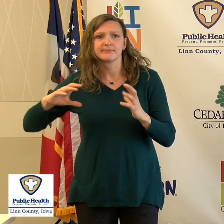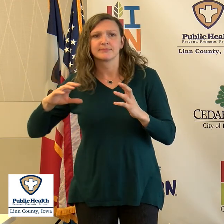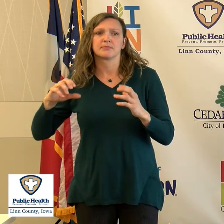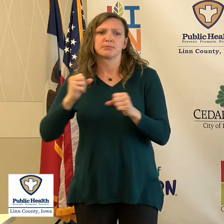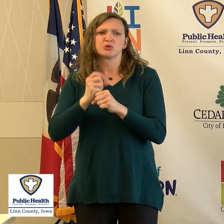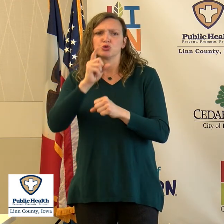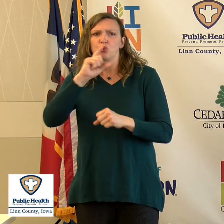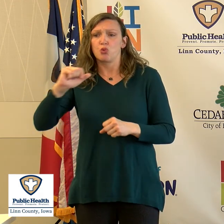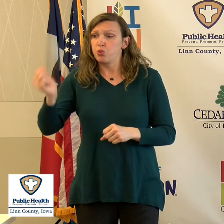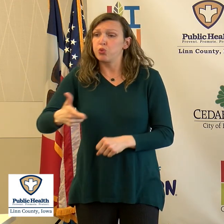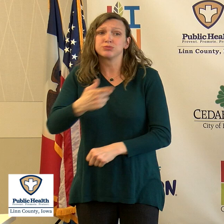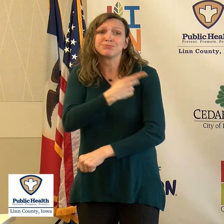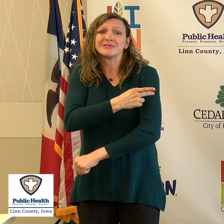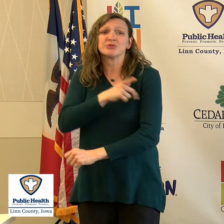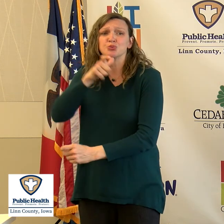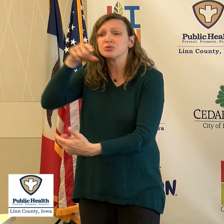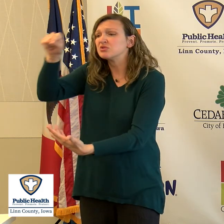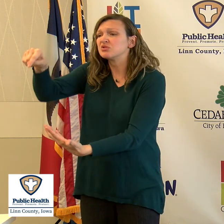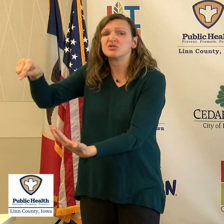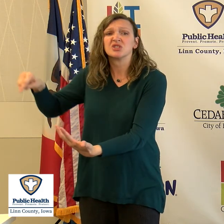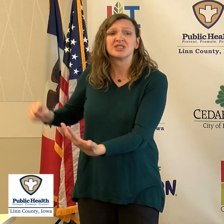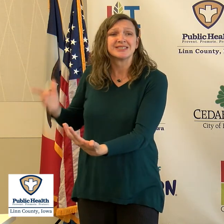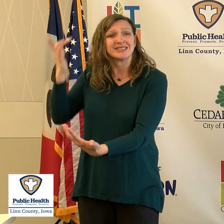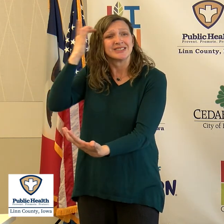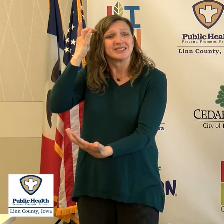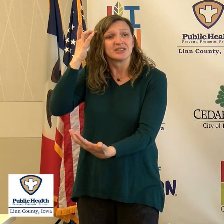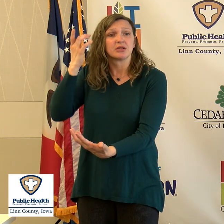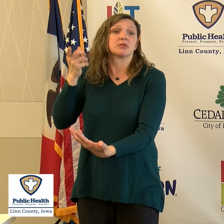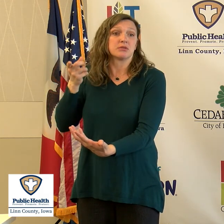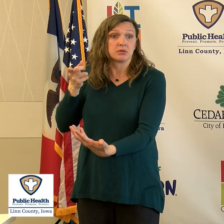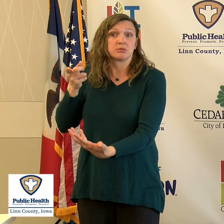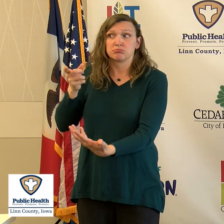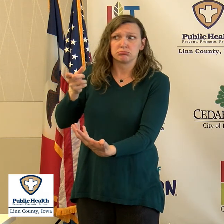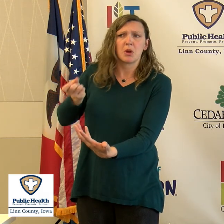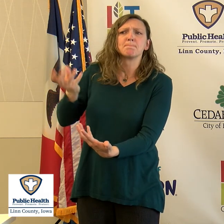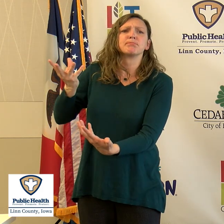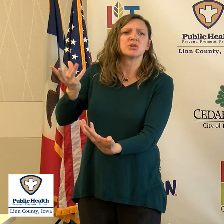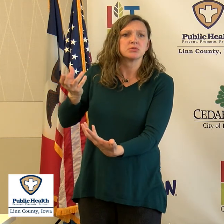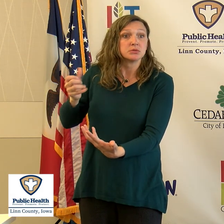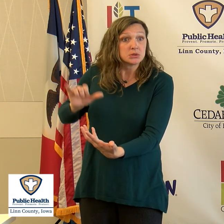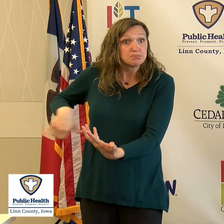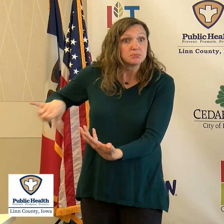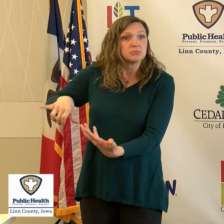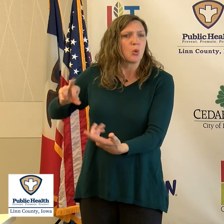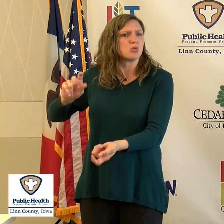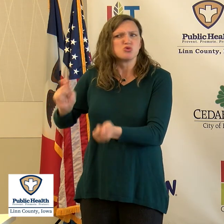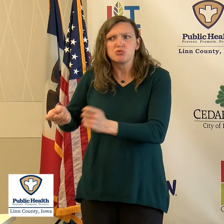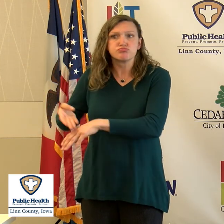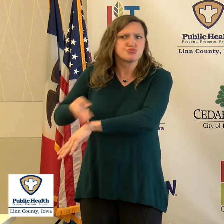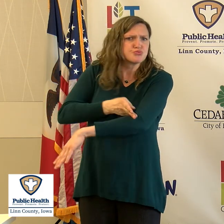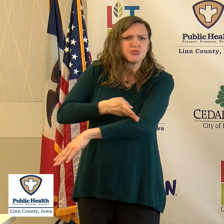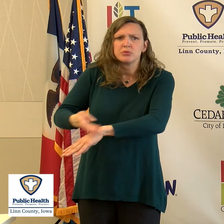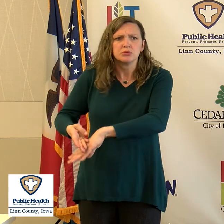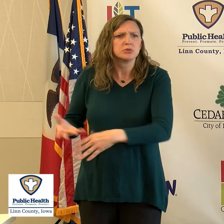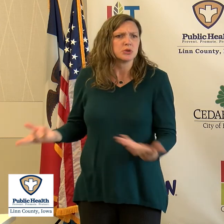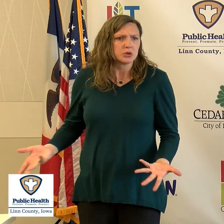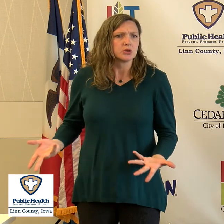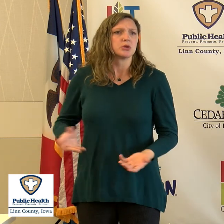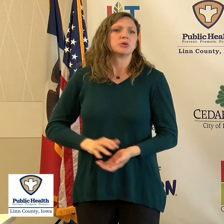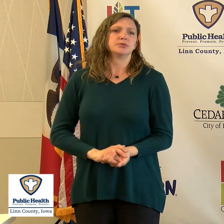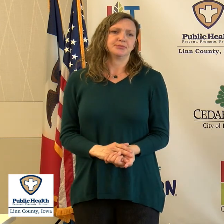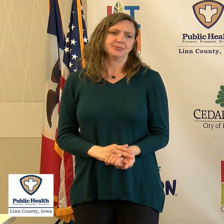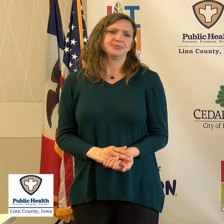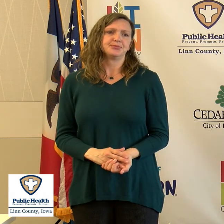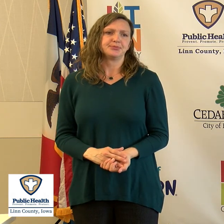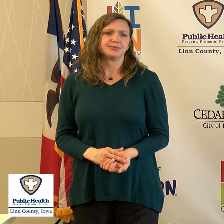illness to find out what is going on with their illness progression. We find out how they're doing, if they're doing better, if they're getting